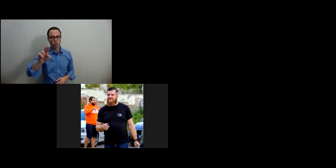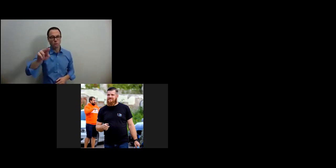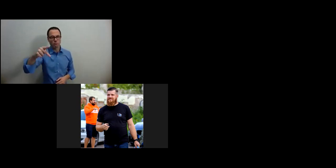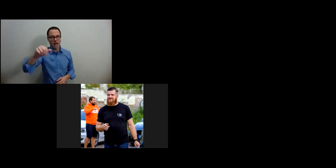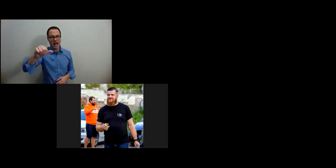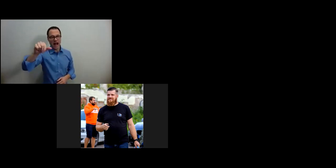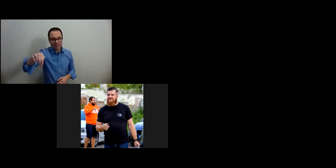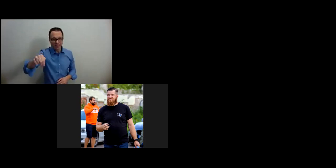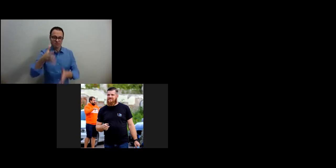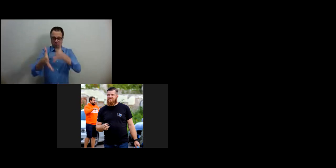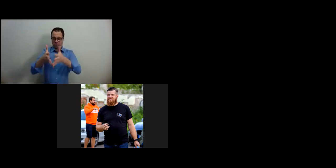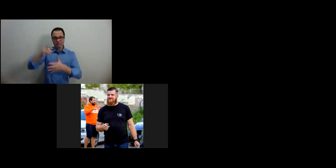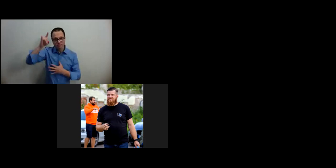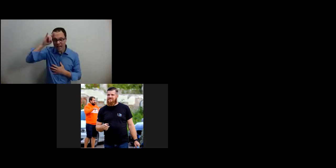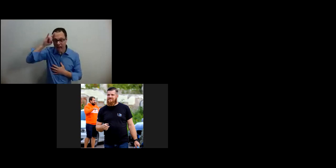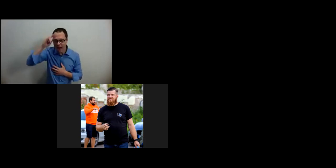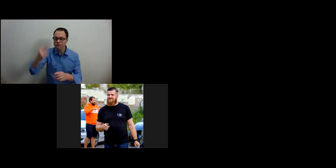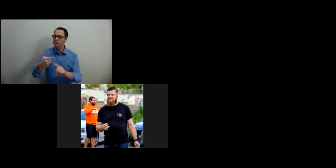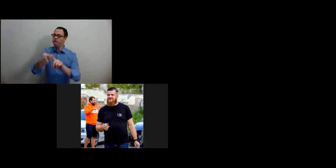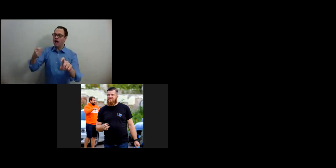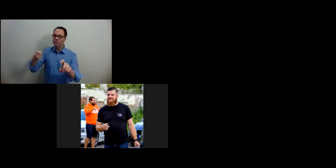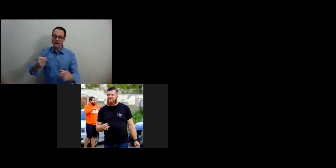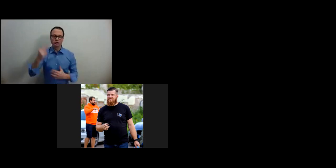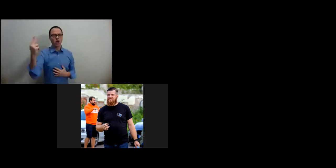our guest tonight is